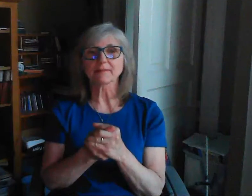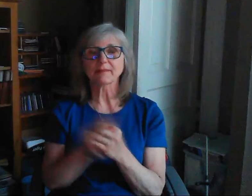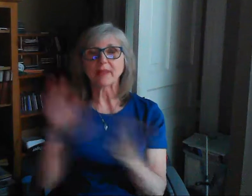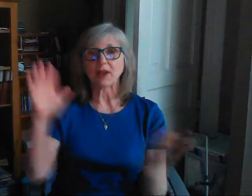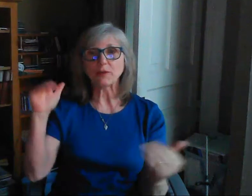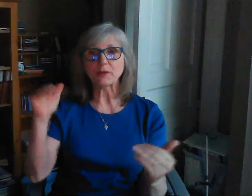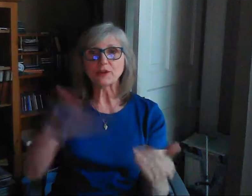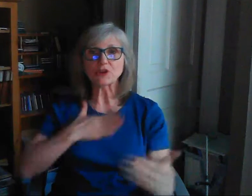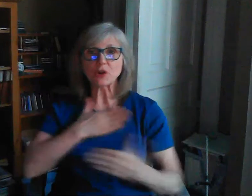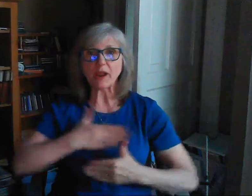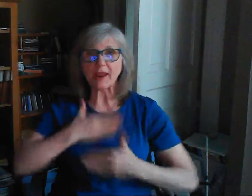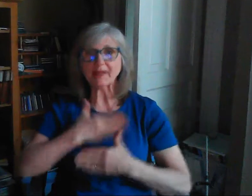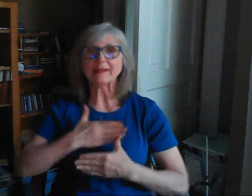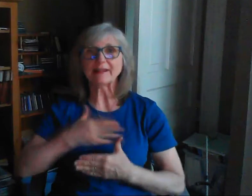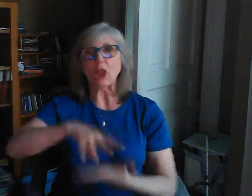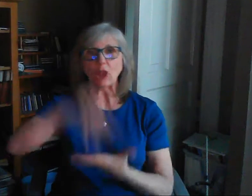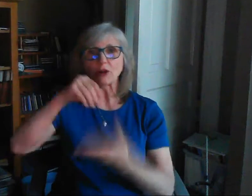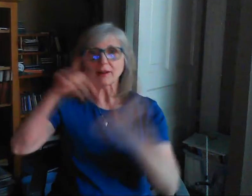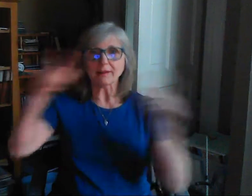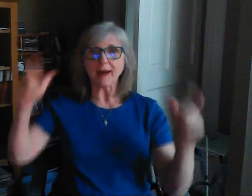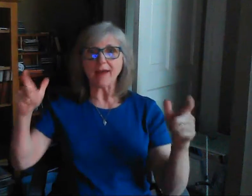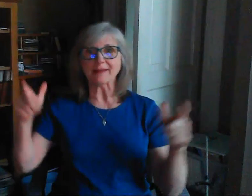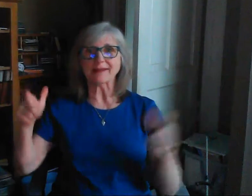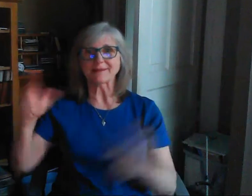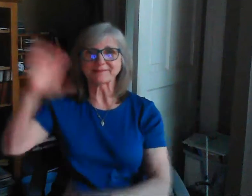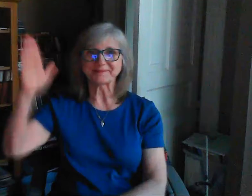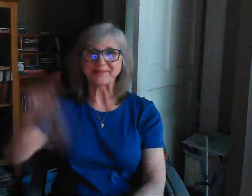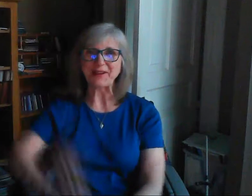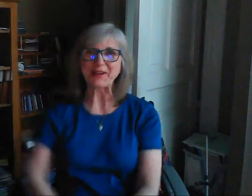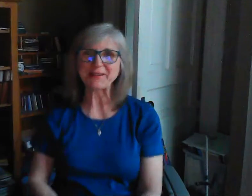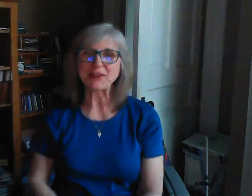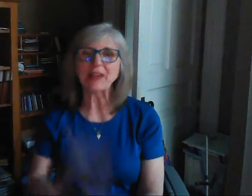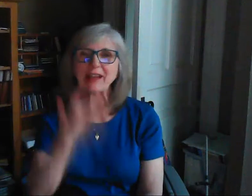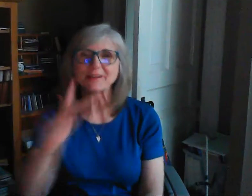Hope you enjoy, learn a lot. Good luck.